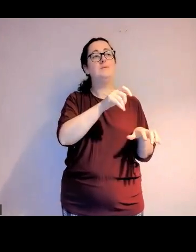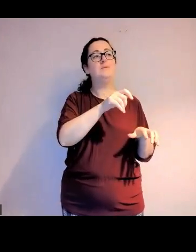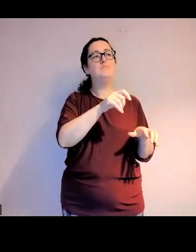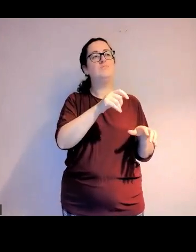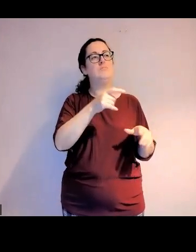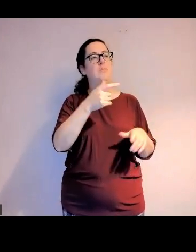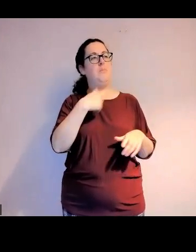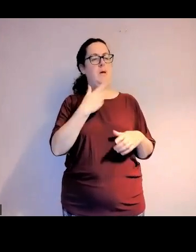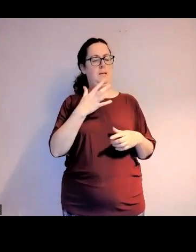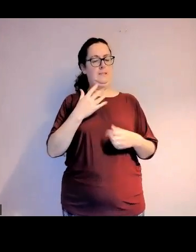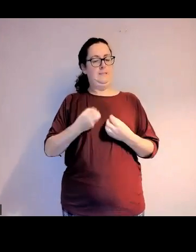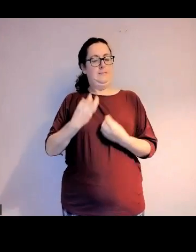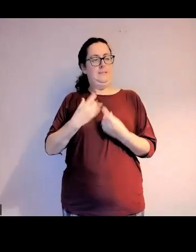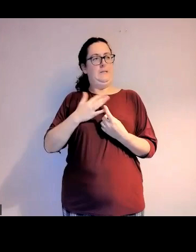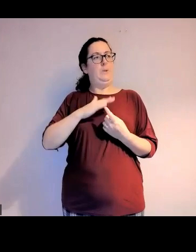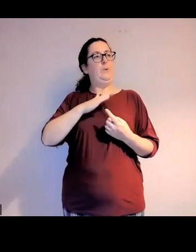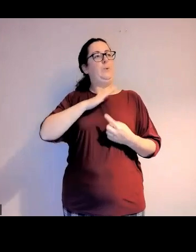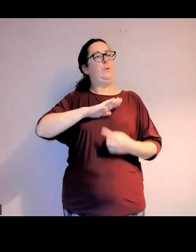my spark.